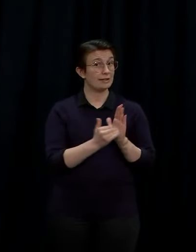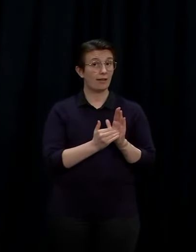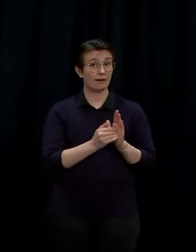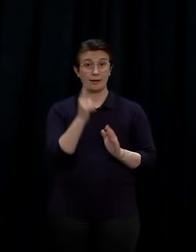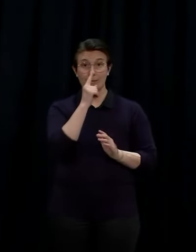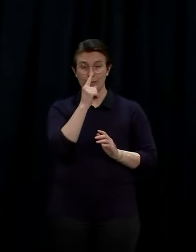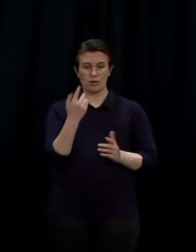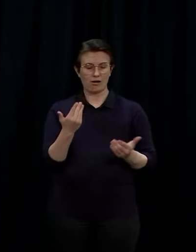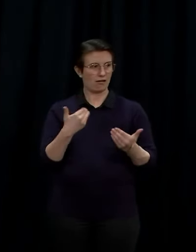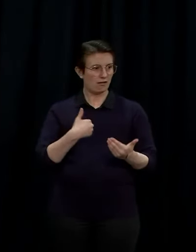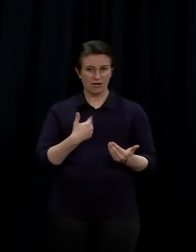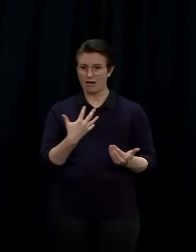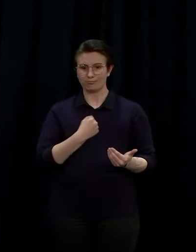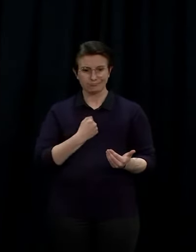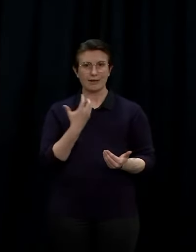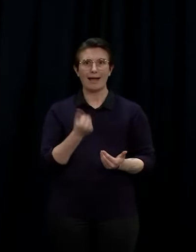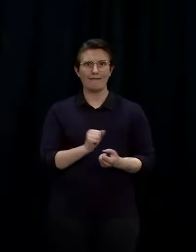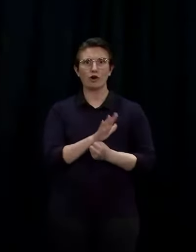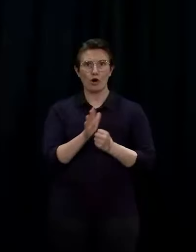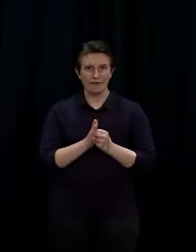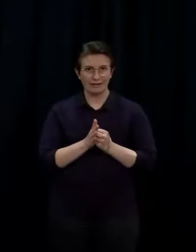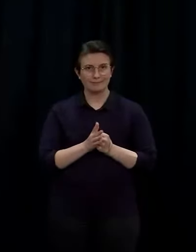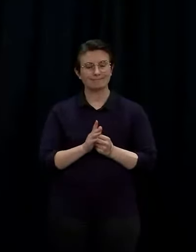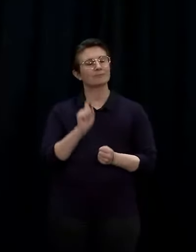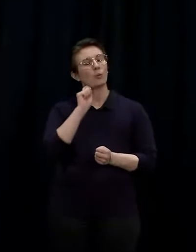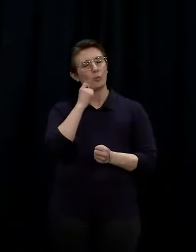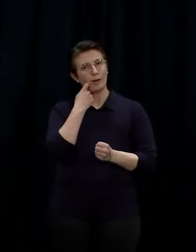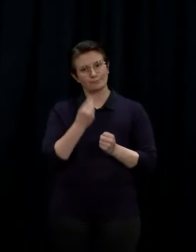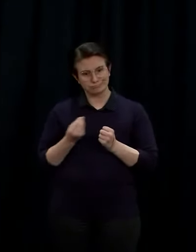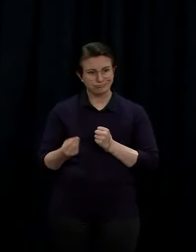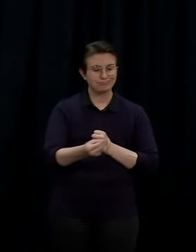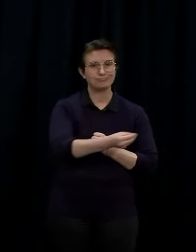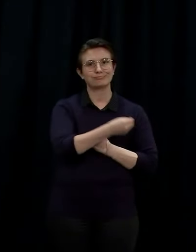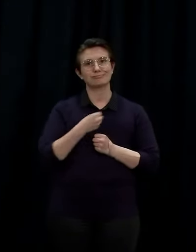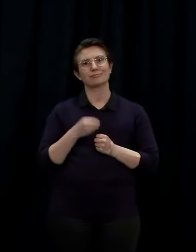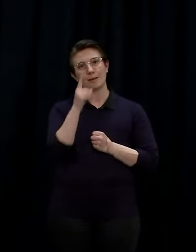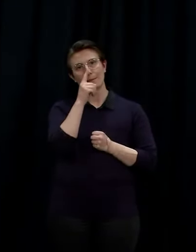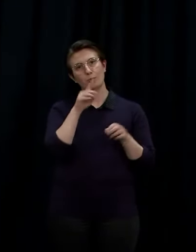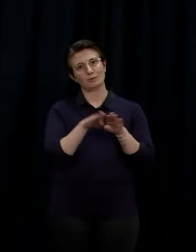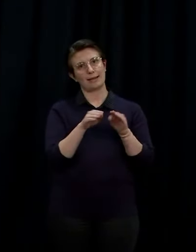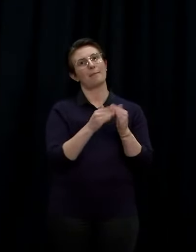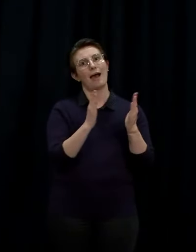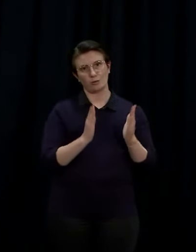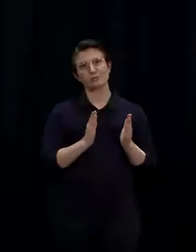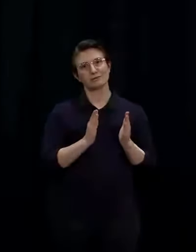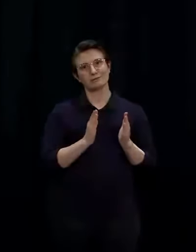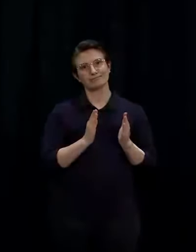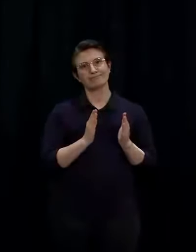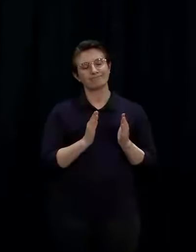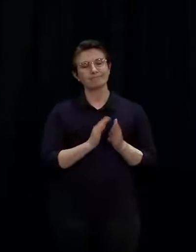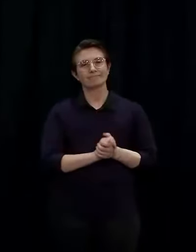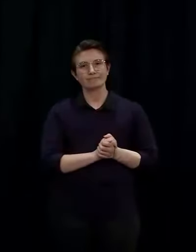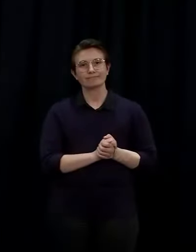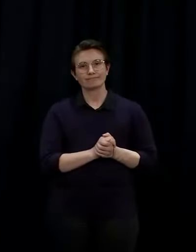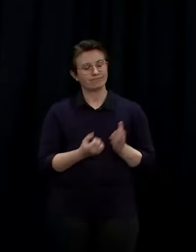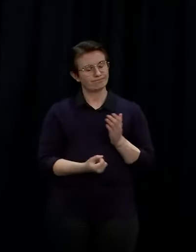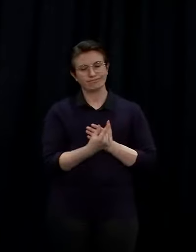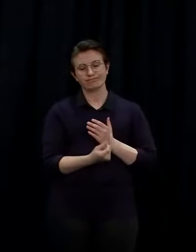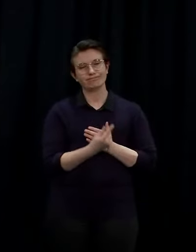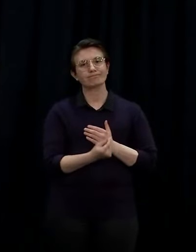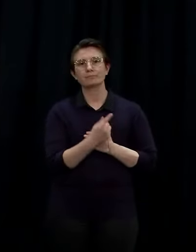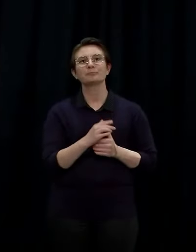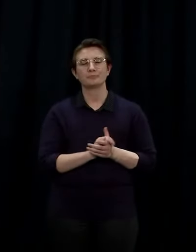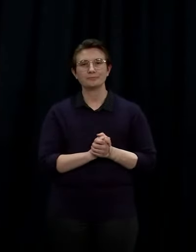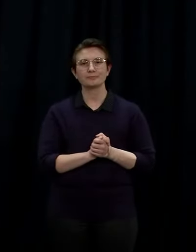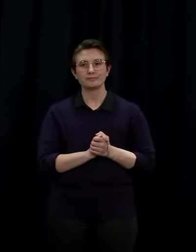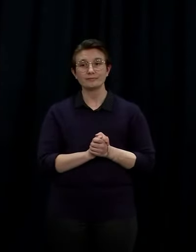positive. Another positive sign of the impact of level 4 is that from the almost 70 cases reported